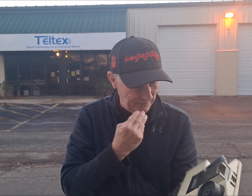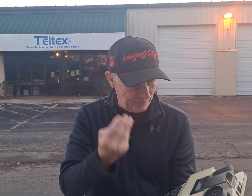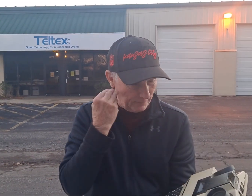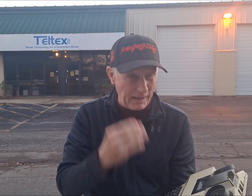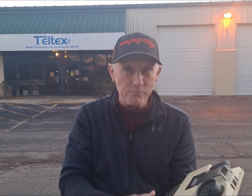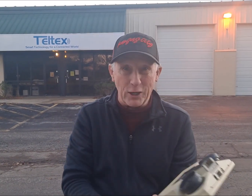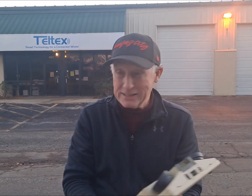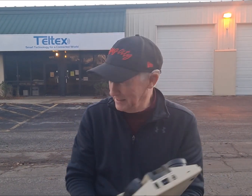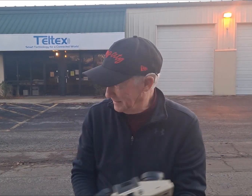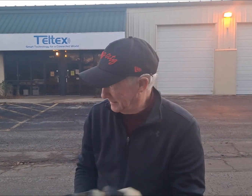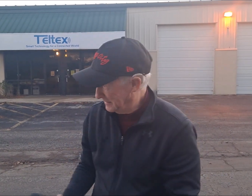good memory.